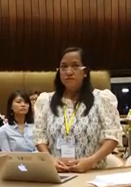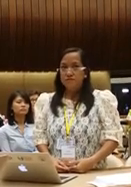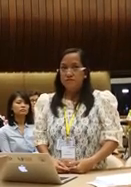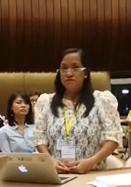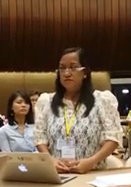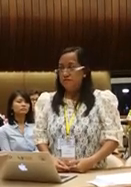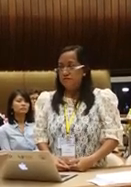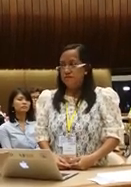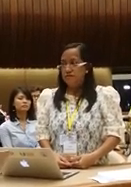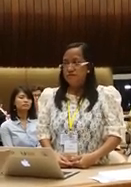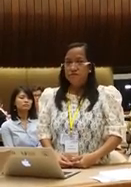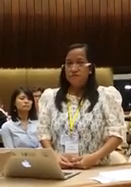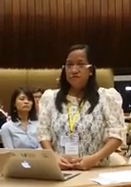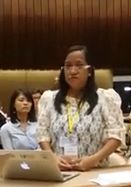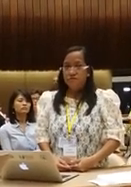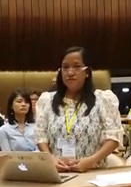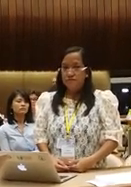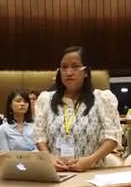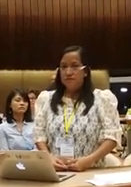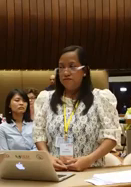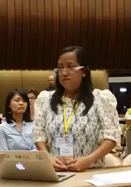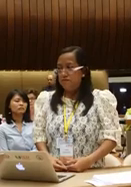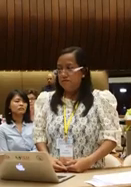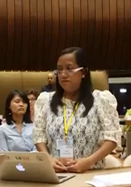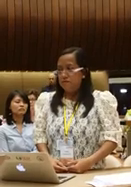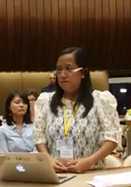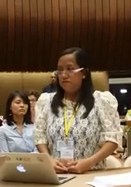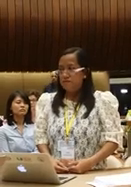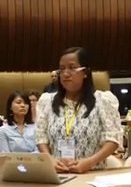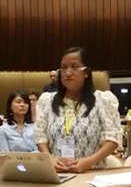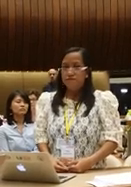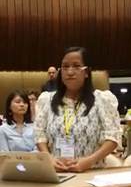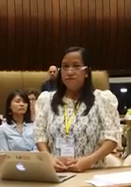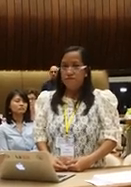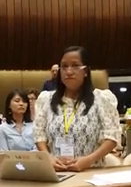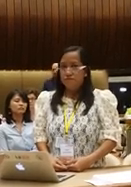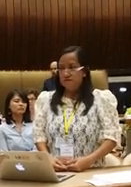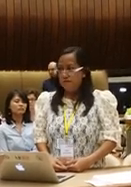Notably, this is the same situation for the 2010 findings of the Committee for the Communication of Karen Bertido.